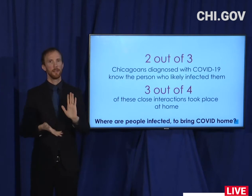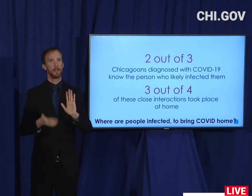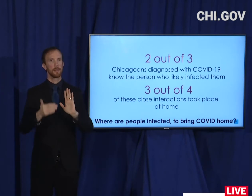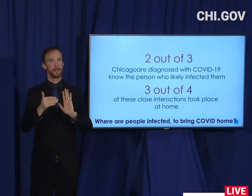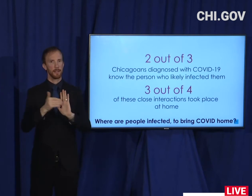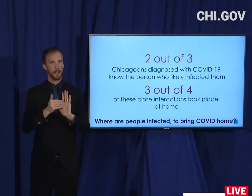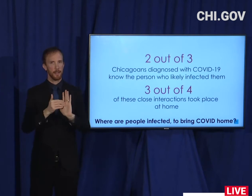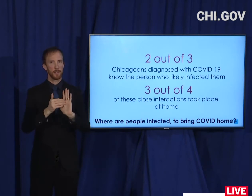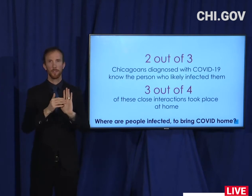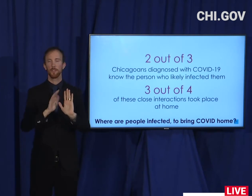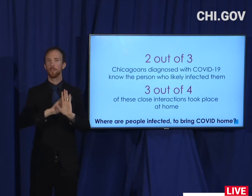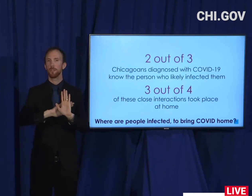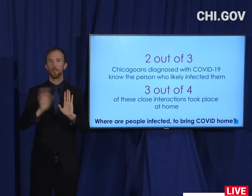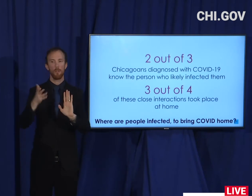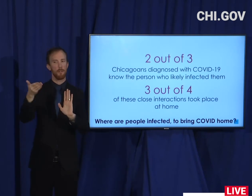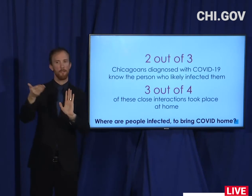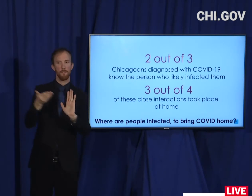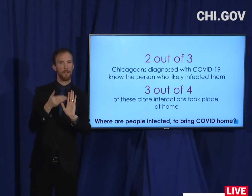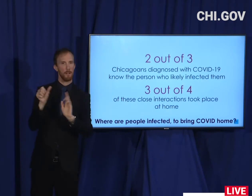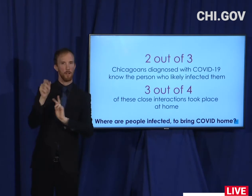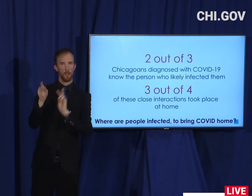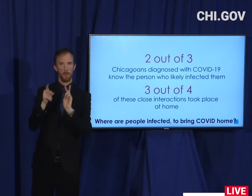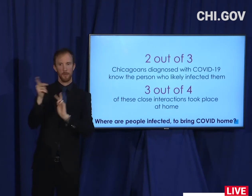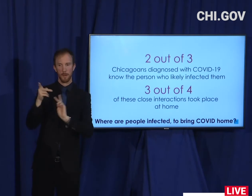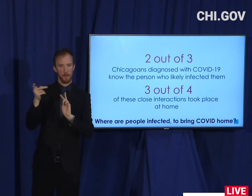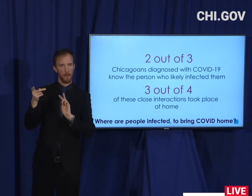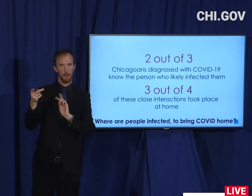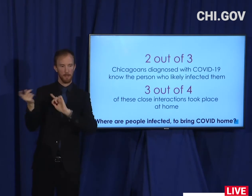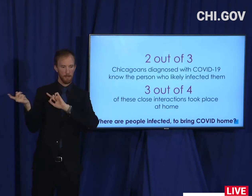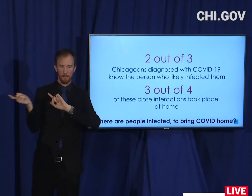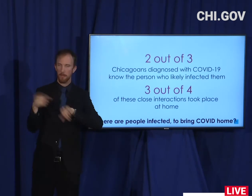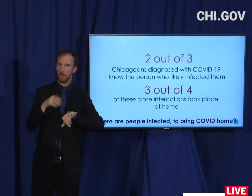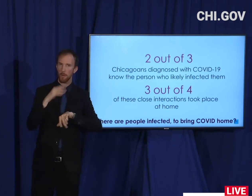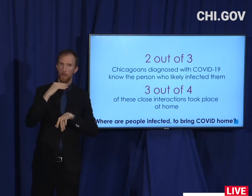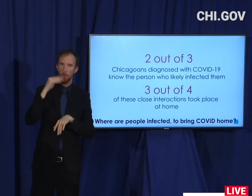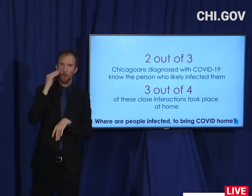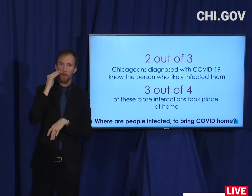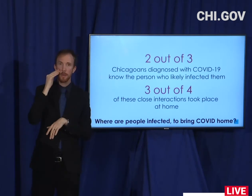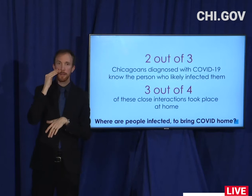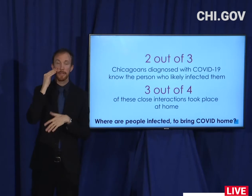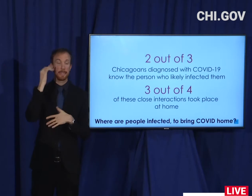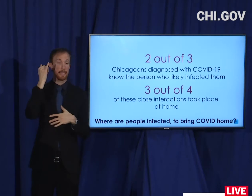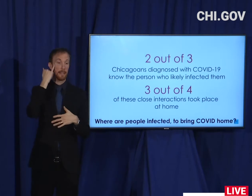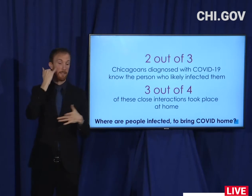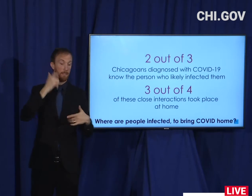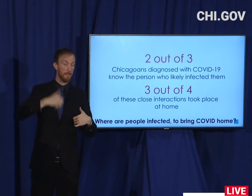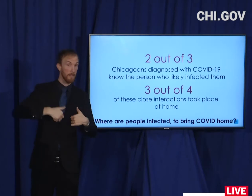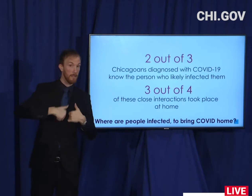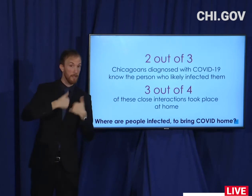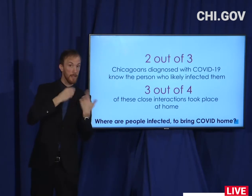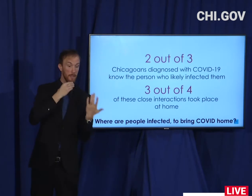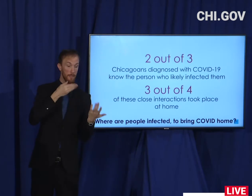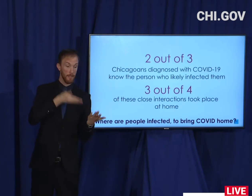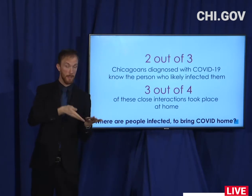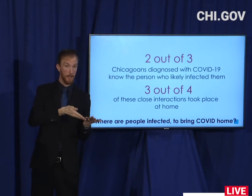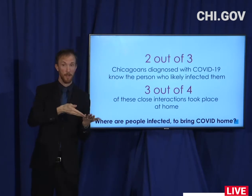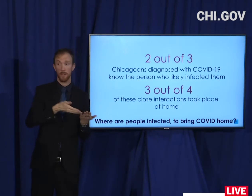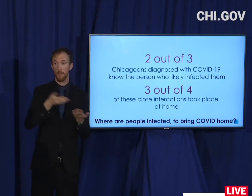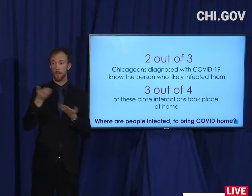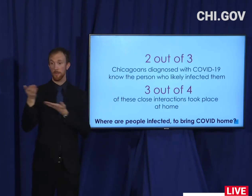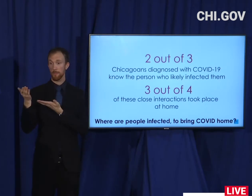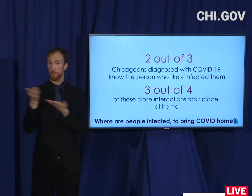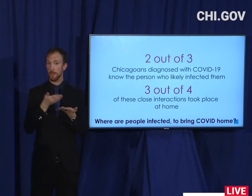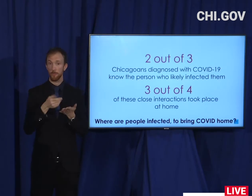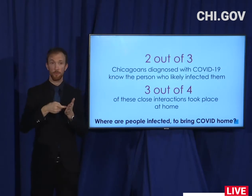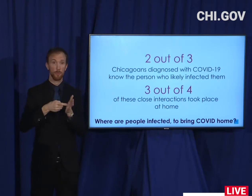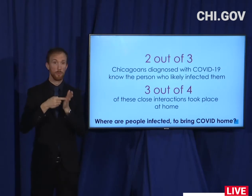having anybody into your home who is not essential for being there. They live there, or they're providing essential service